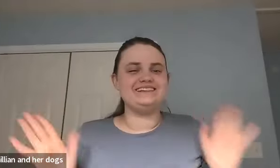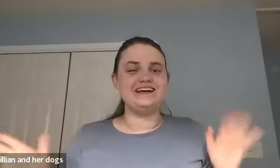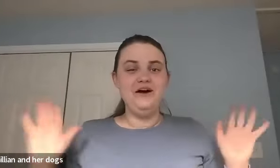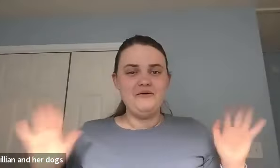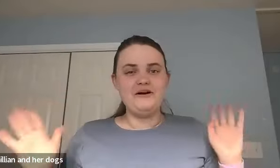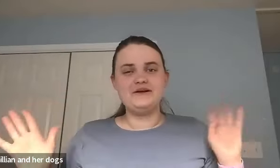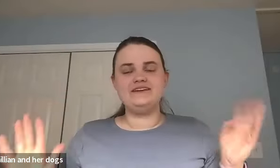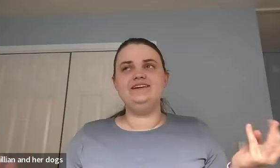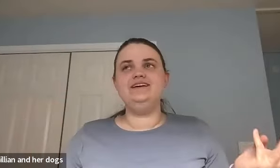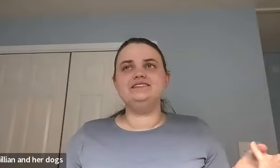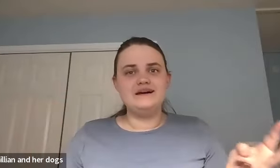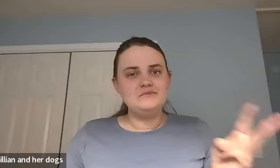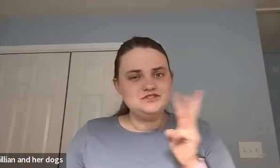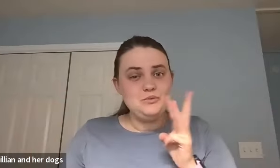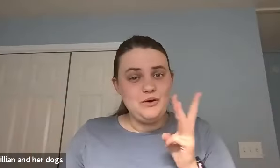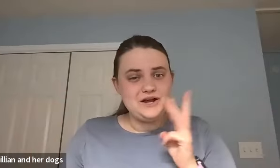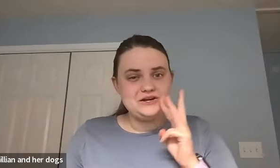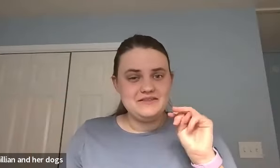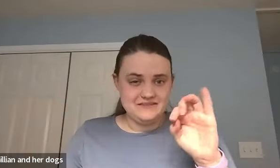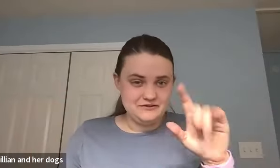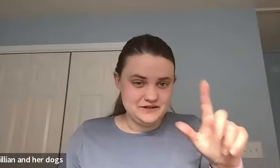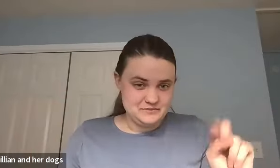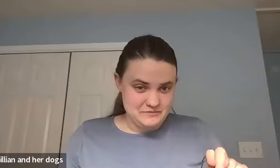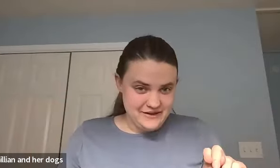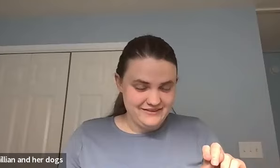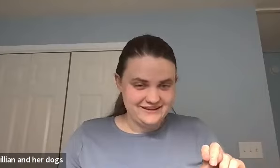excited. Watermelon. Some will do water and then they'll finger spell melon.